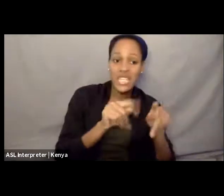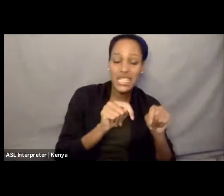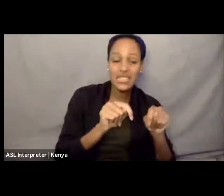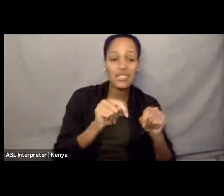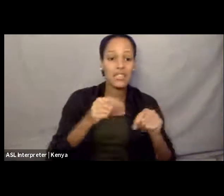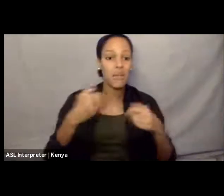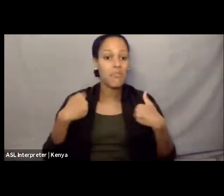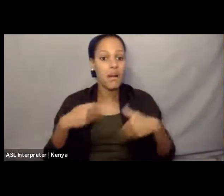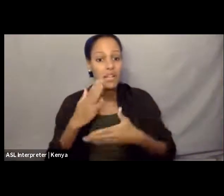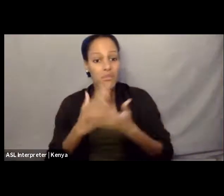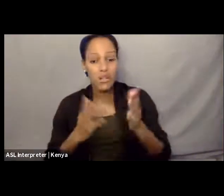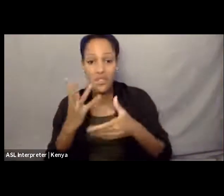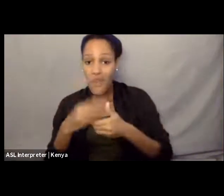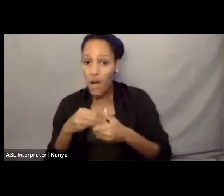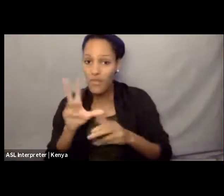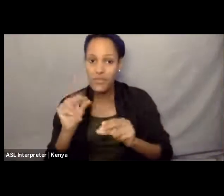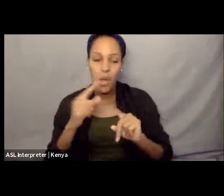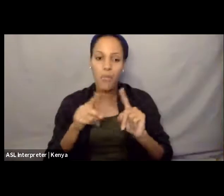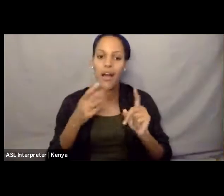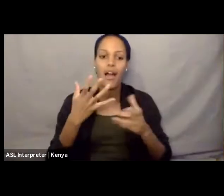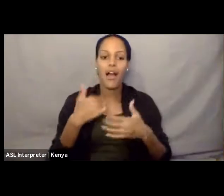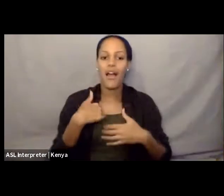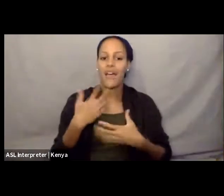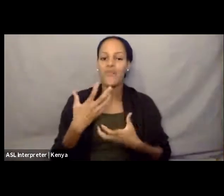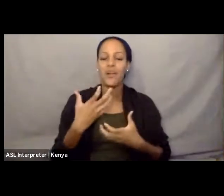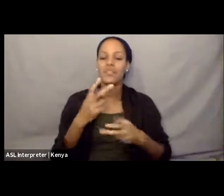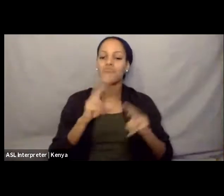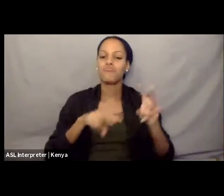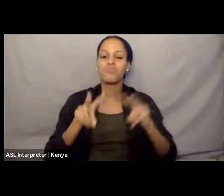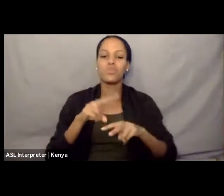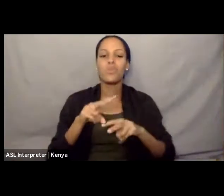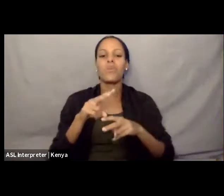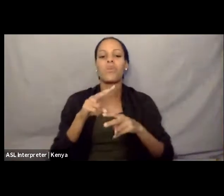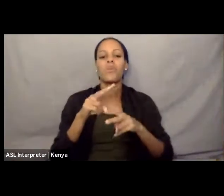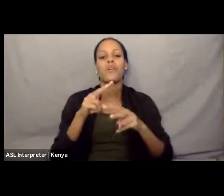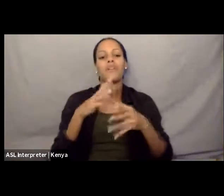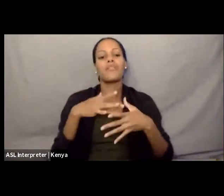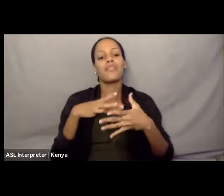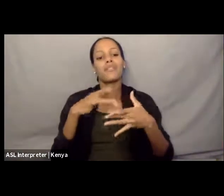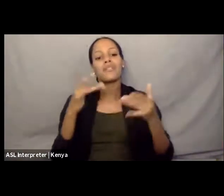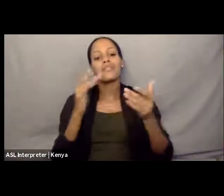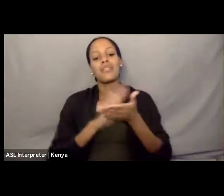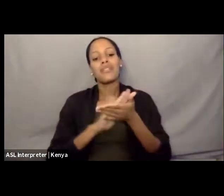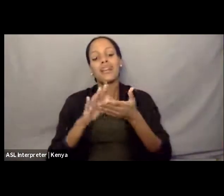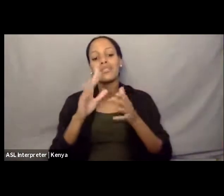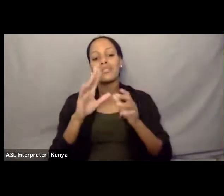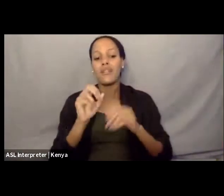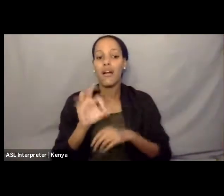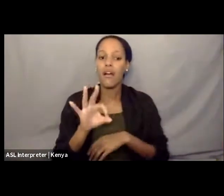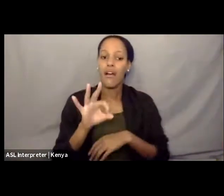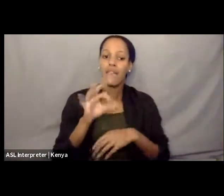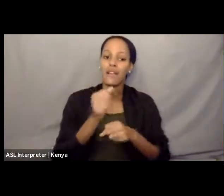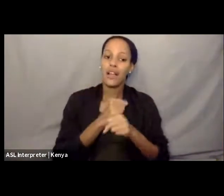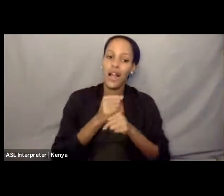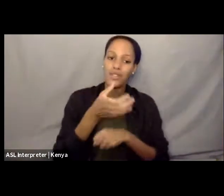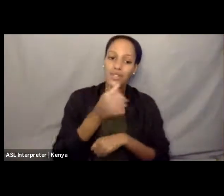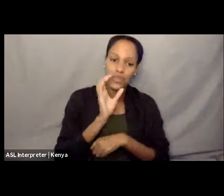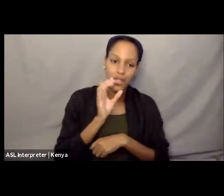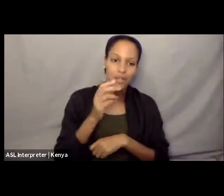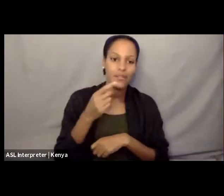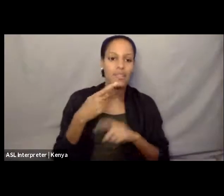Rather, I want to extol the virtues of the small coffee drink, espresso, short Americano, cortado,